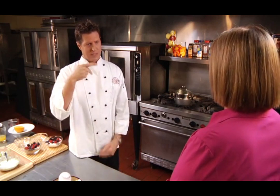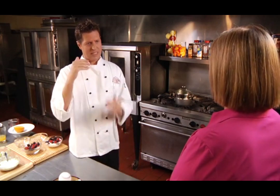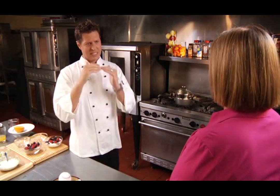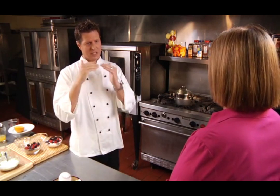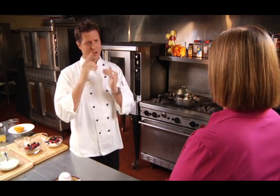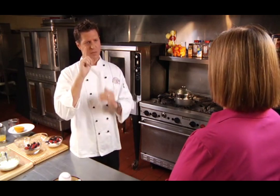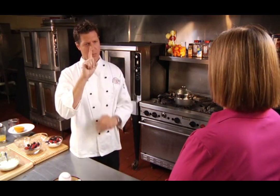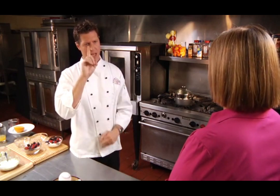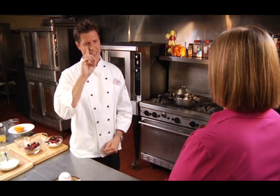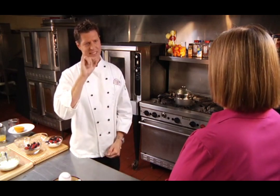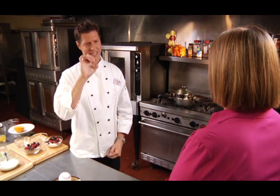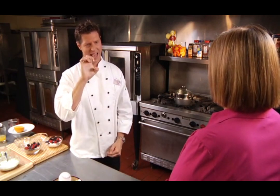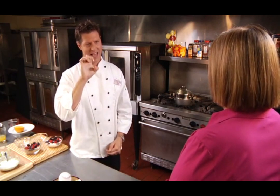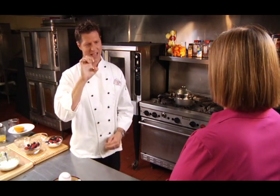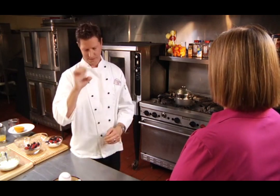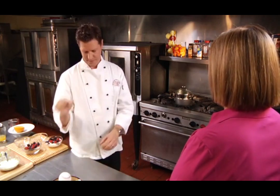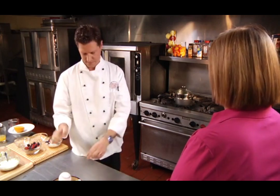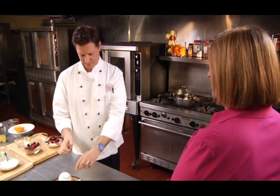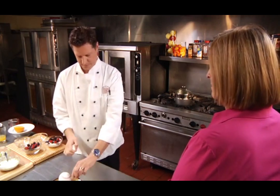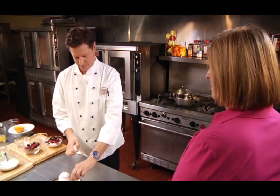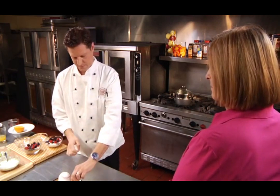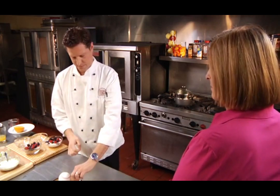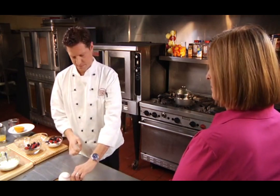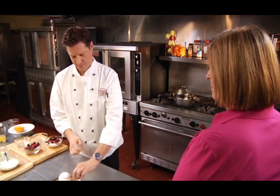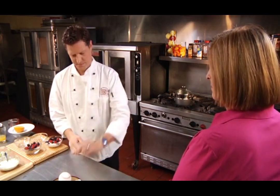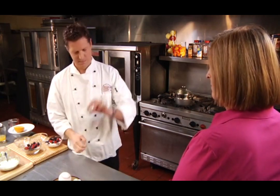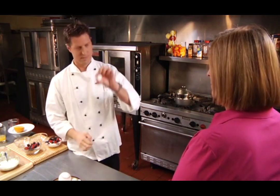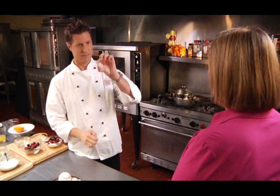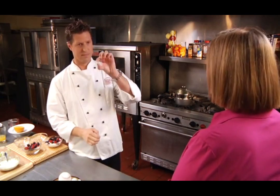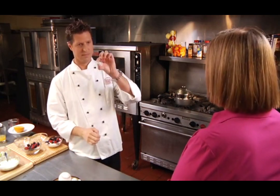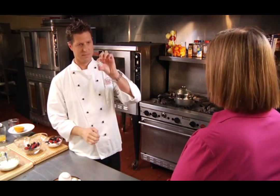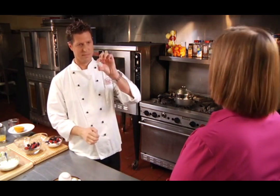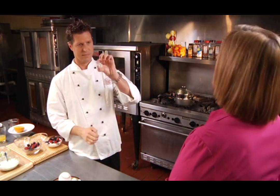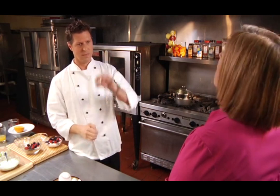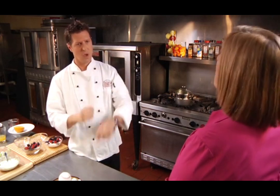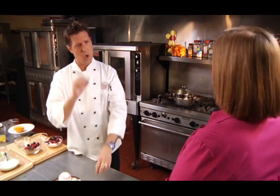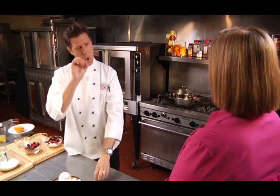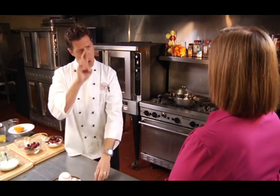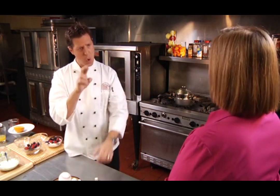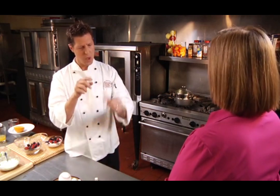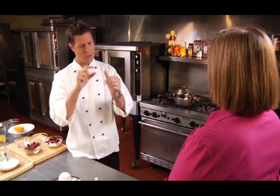1 teaspoon equals 1 dice or the tip of your thumb.